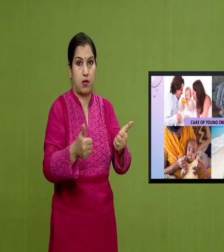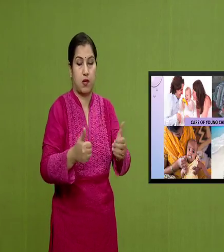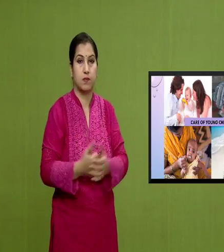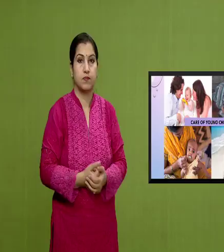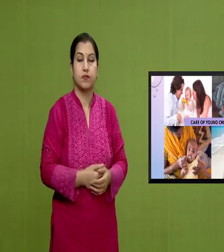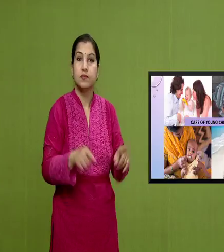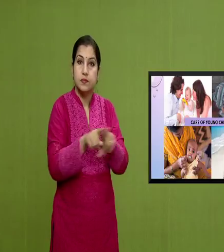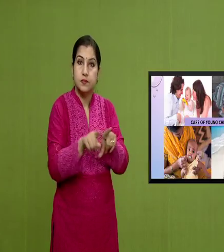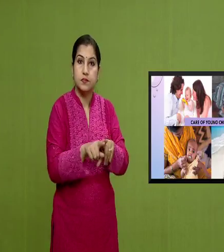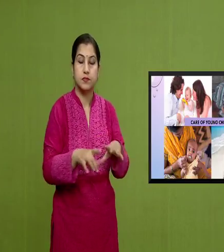such as